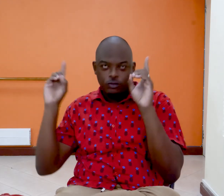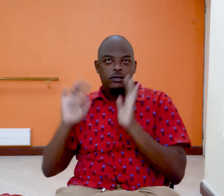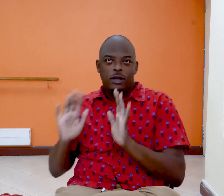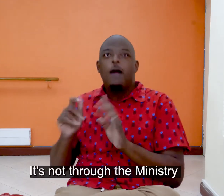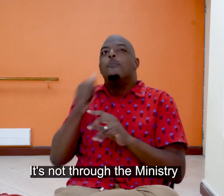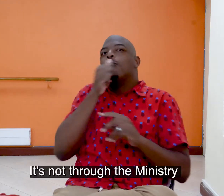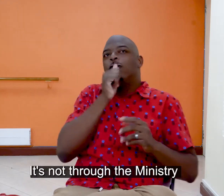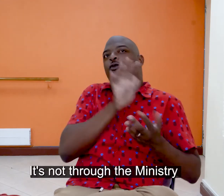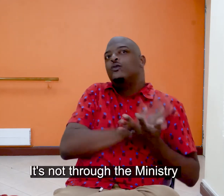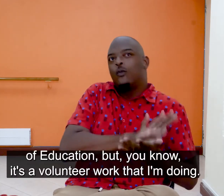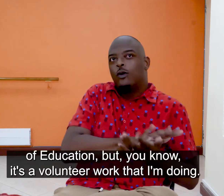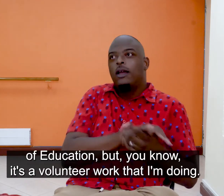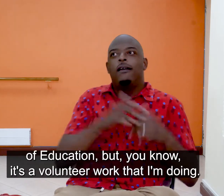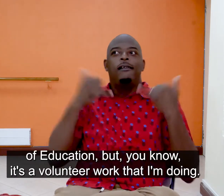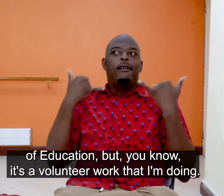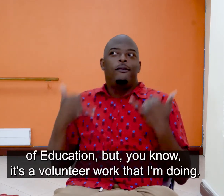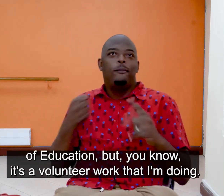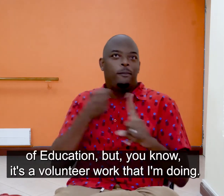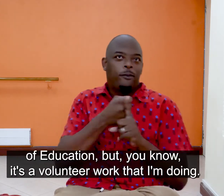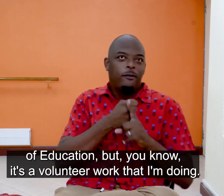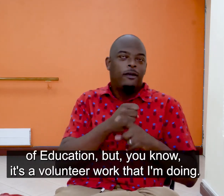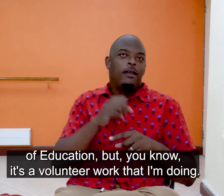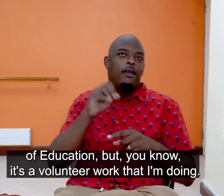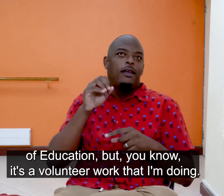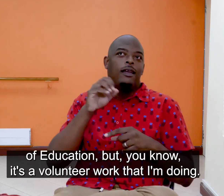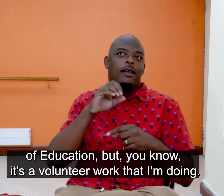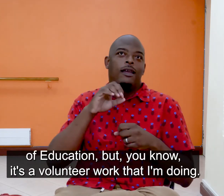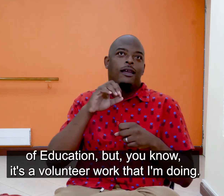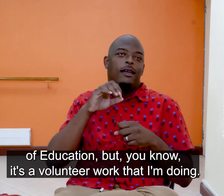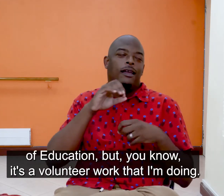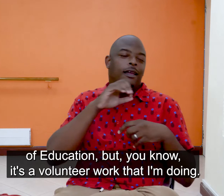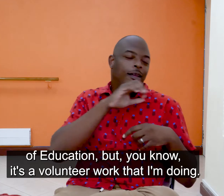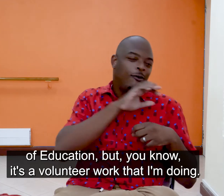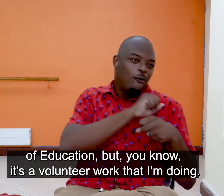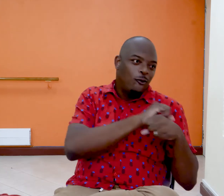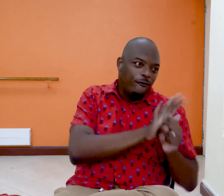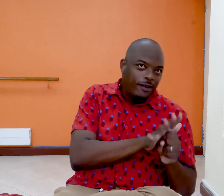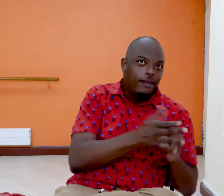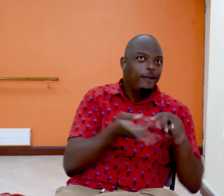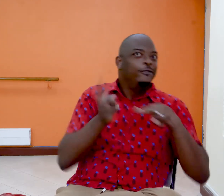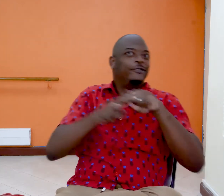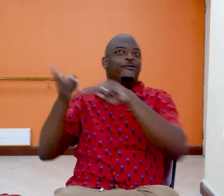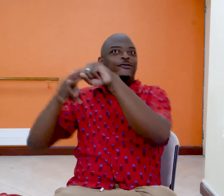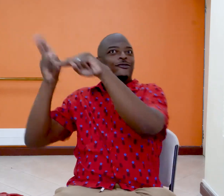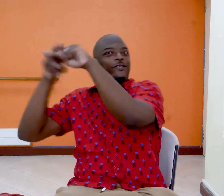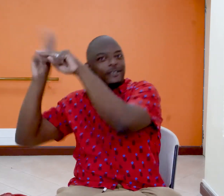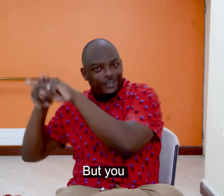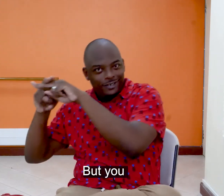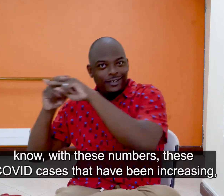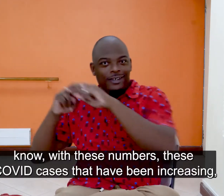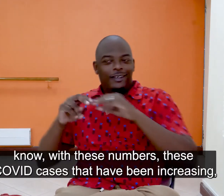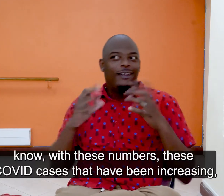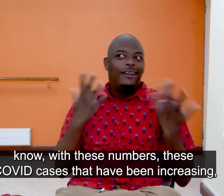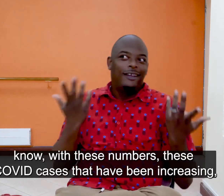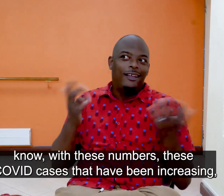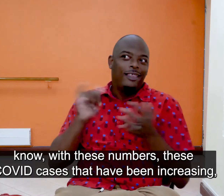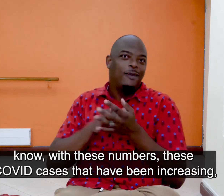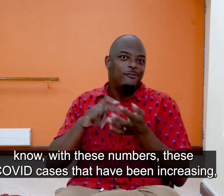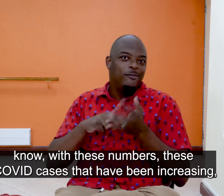It's not through the Ministry of Education, but it's a volunteer work that I'm doing. But with these numbers, these COVID